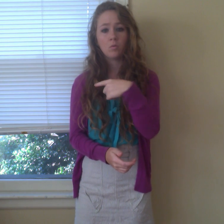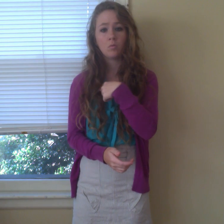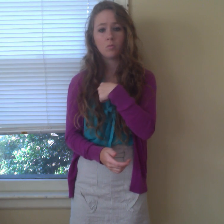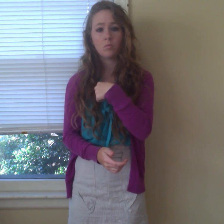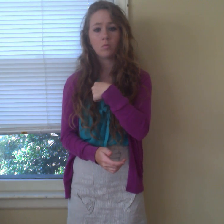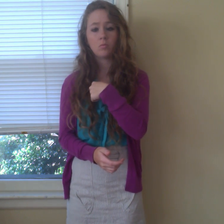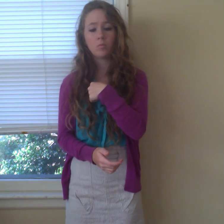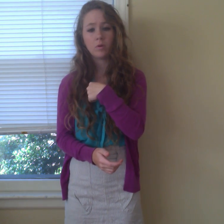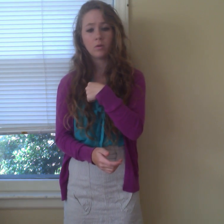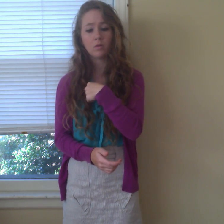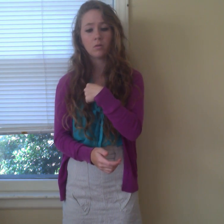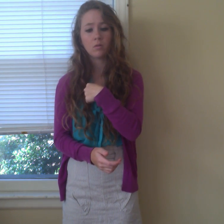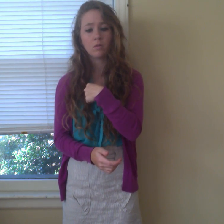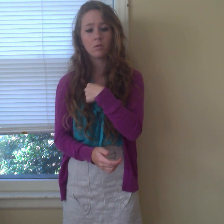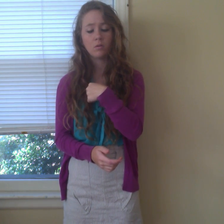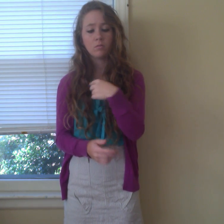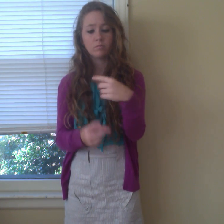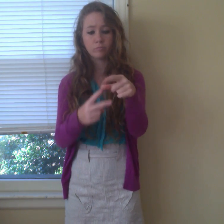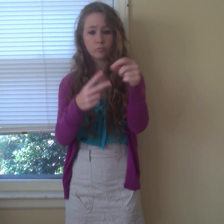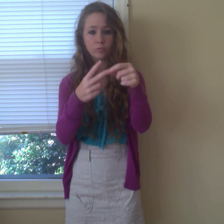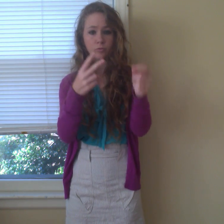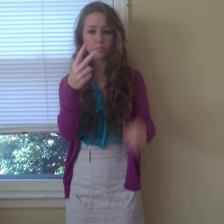our republic, as Franklin put it, or we will